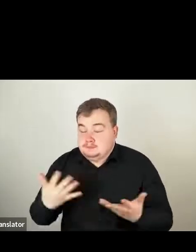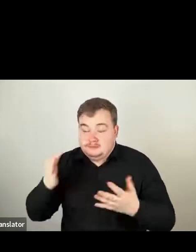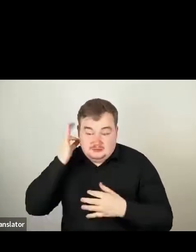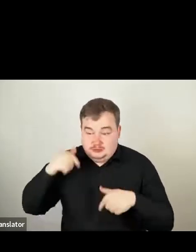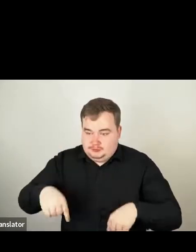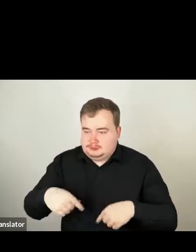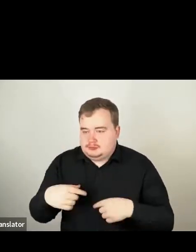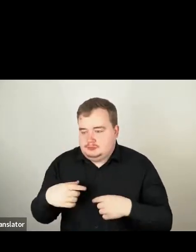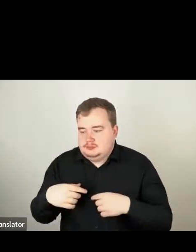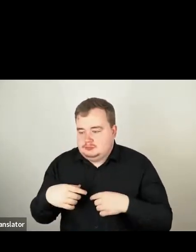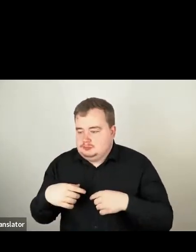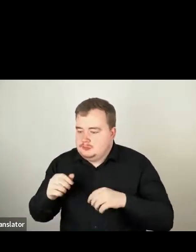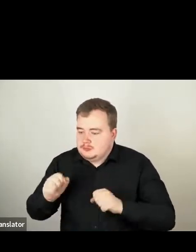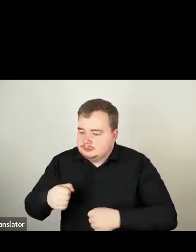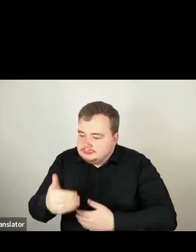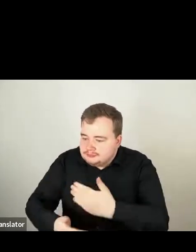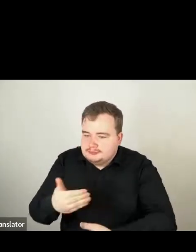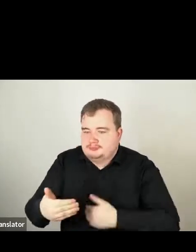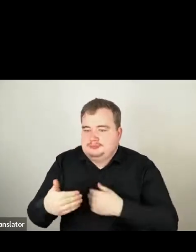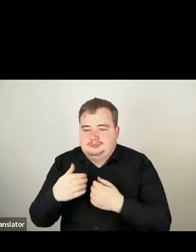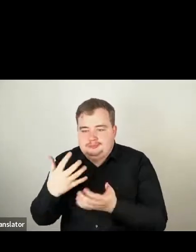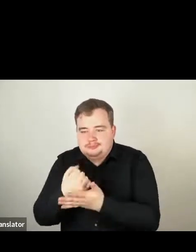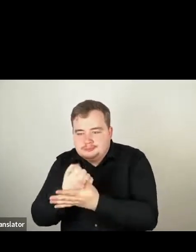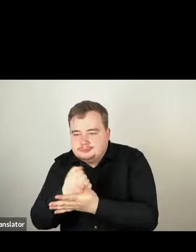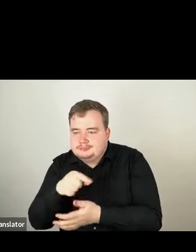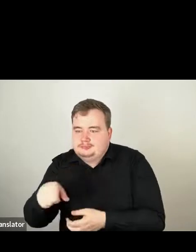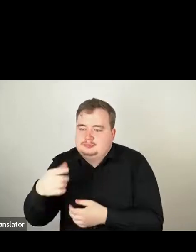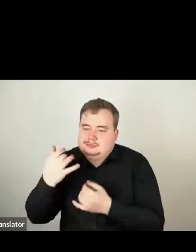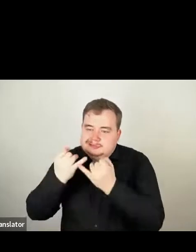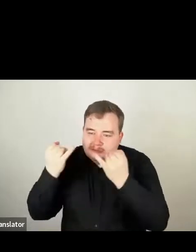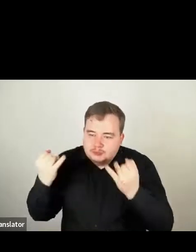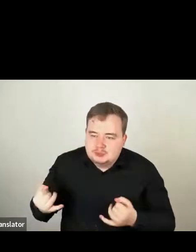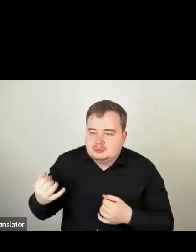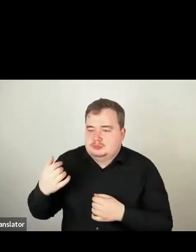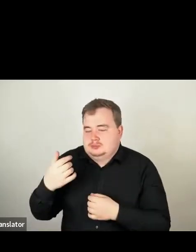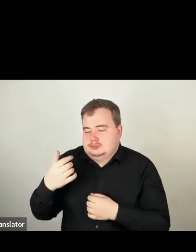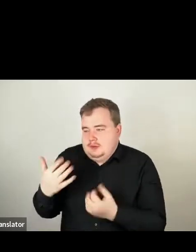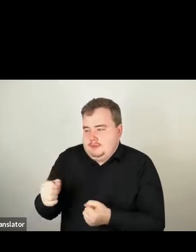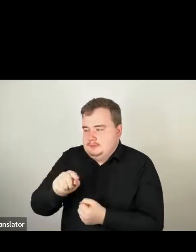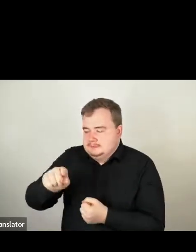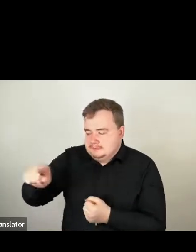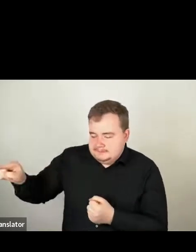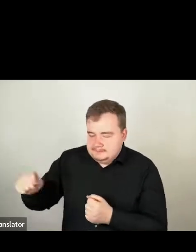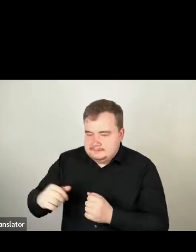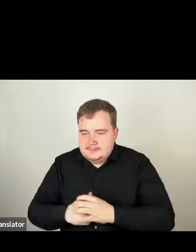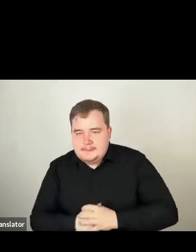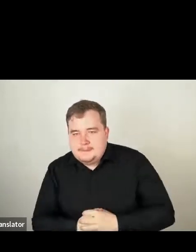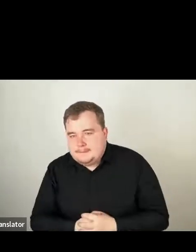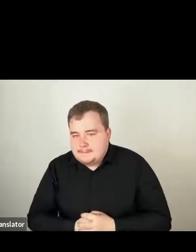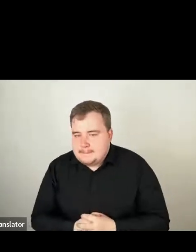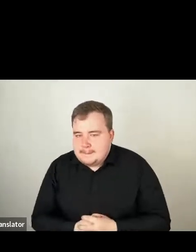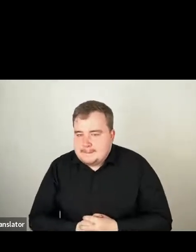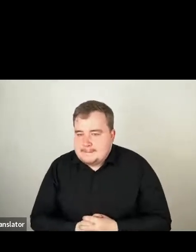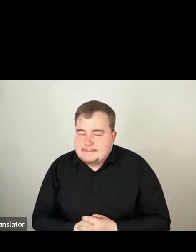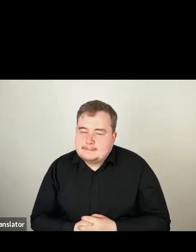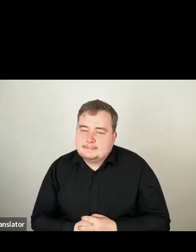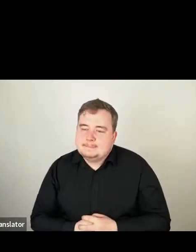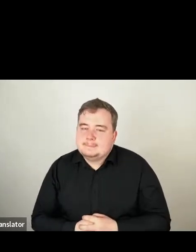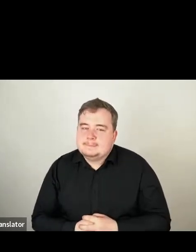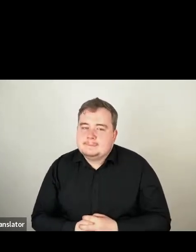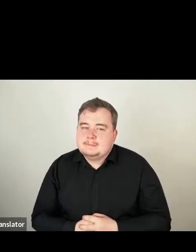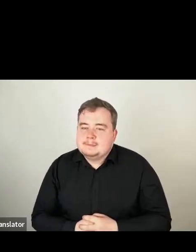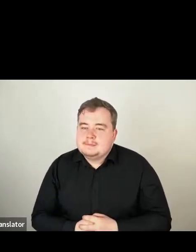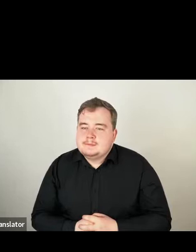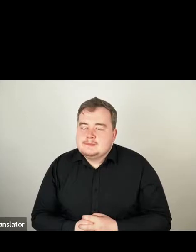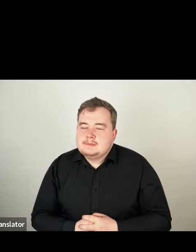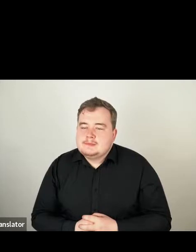And OSCE region in general, in the advancing in the representation of women across the parliaments